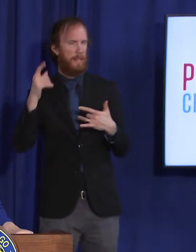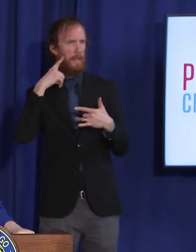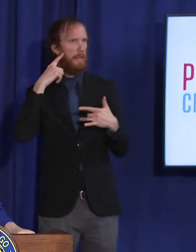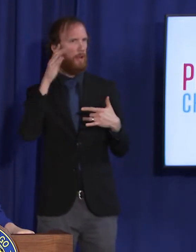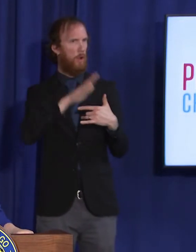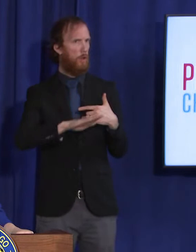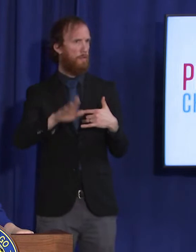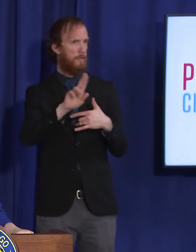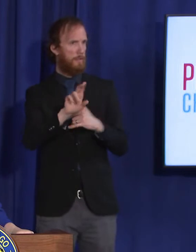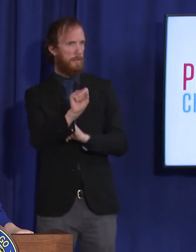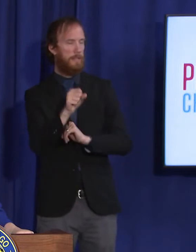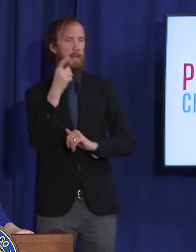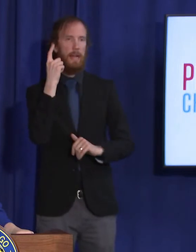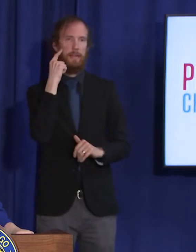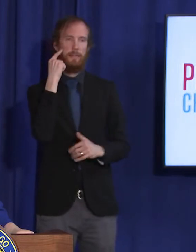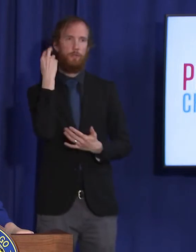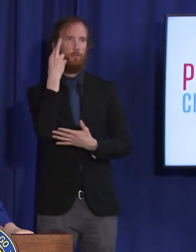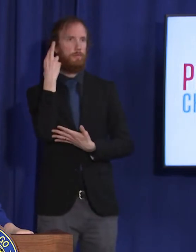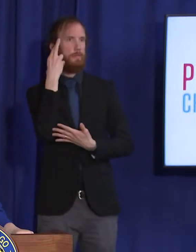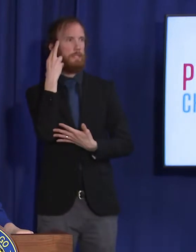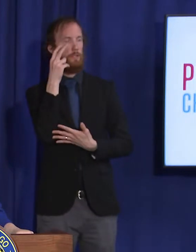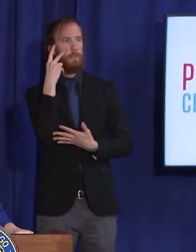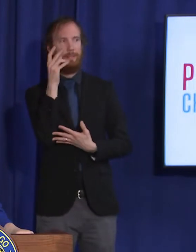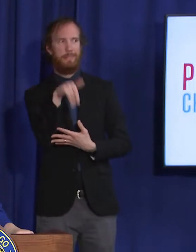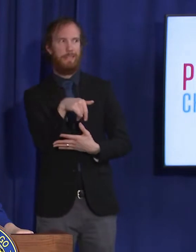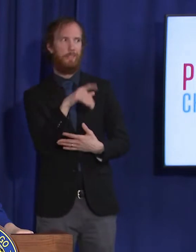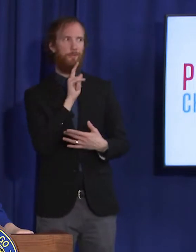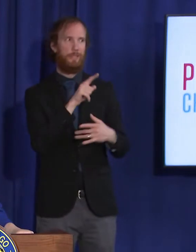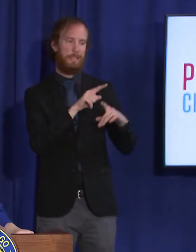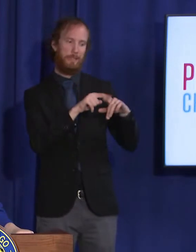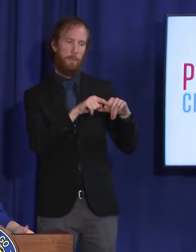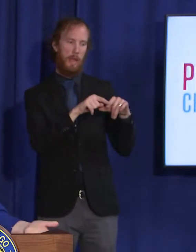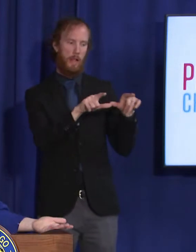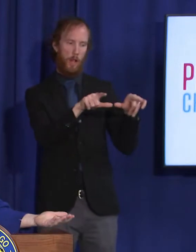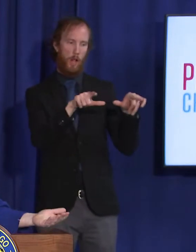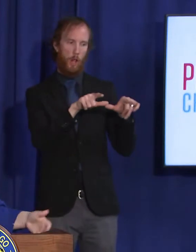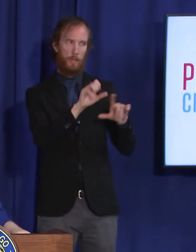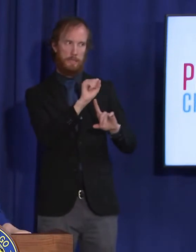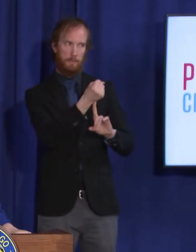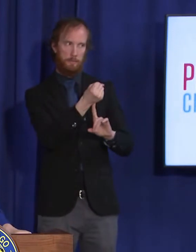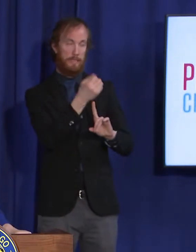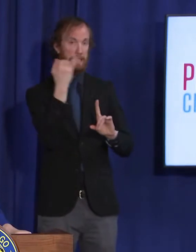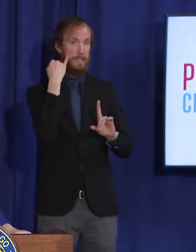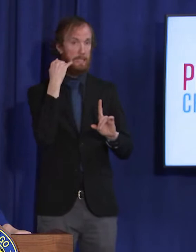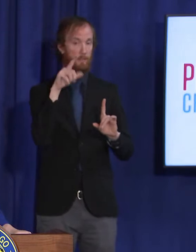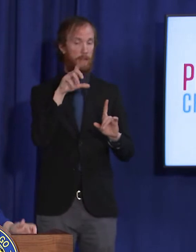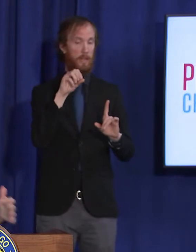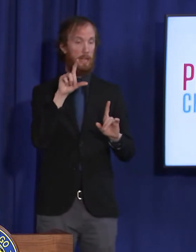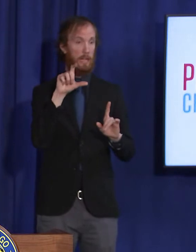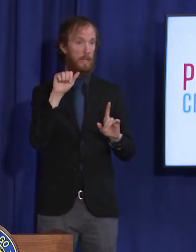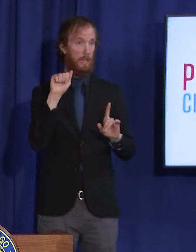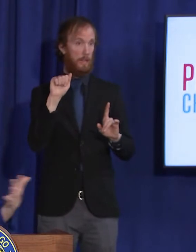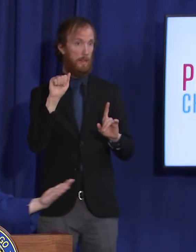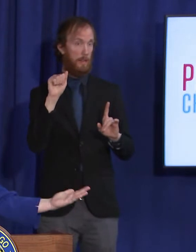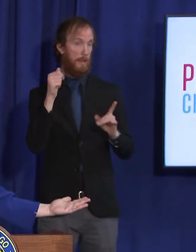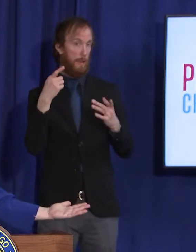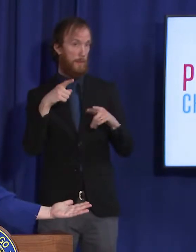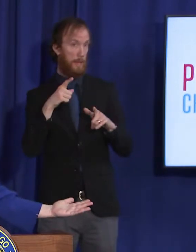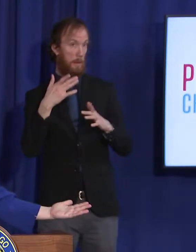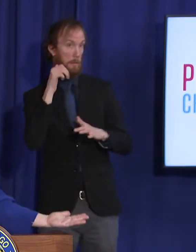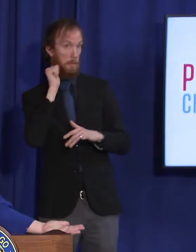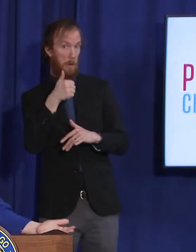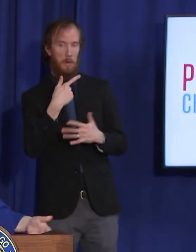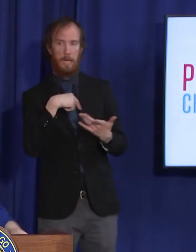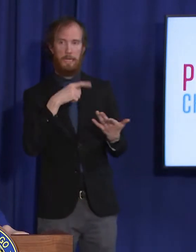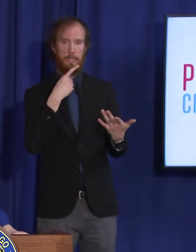think, because it really depends on how we are doing here locally. If Lollapalooza were happening tomorrow, we are